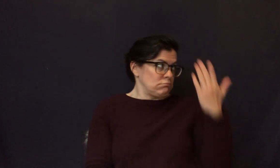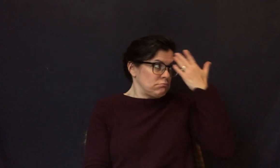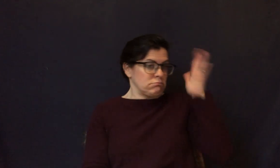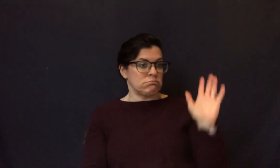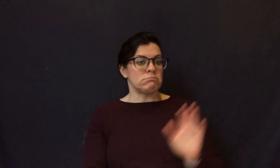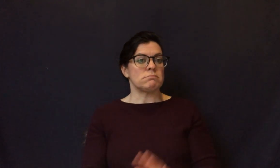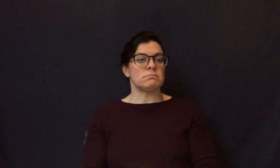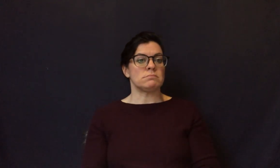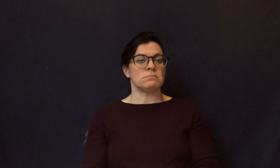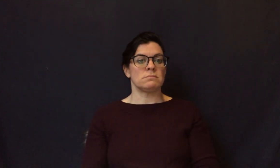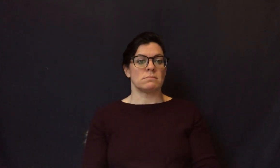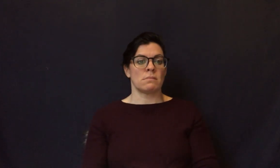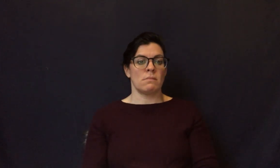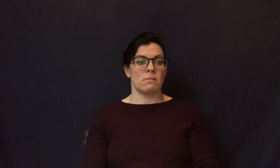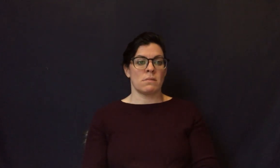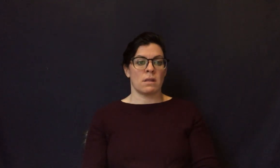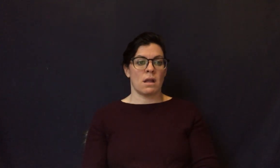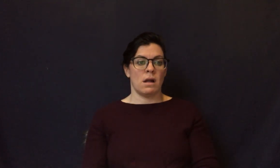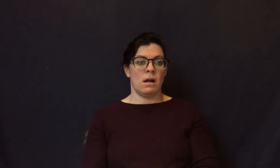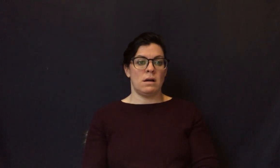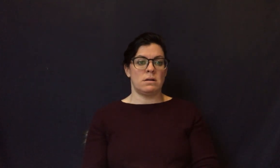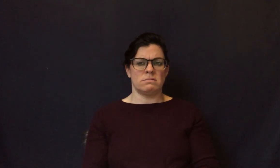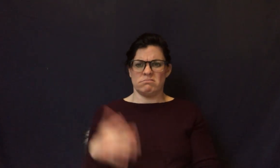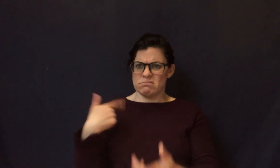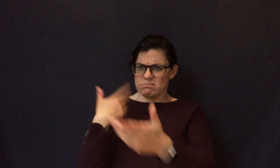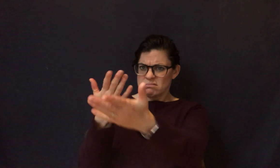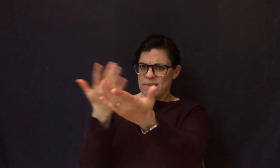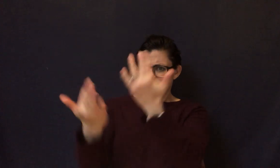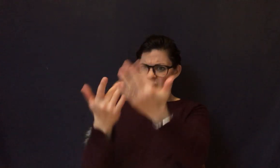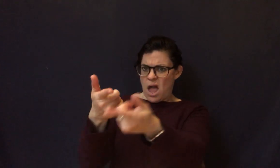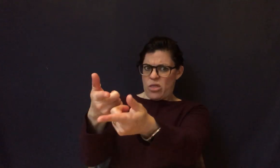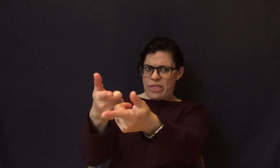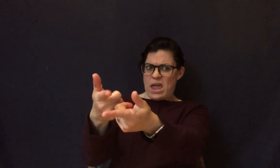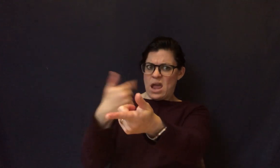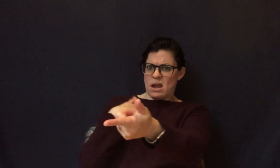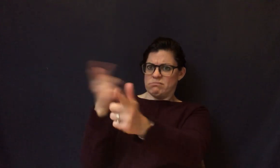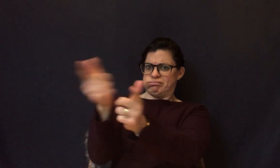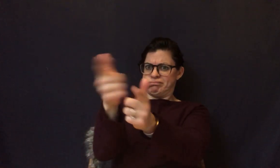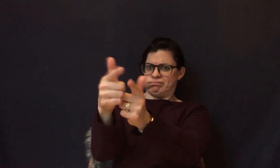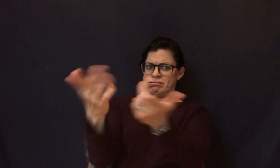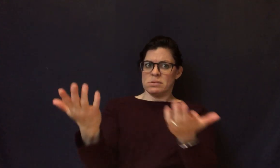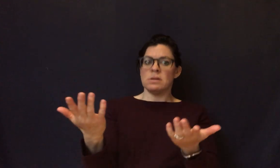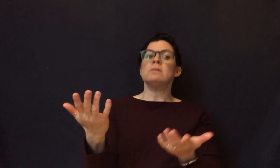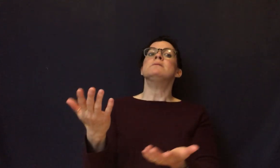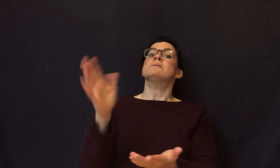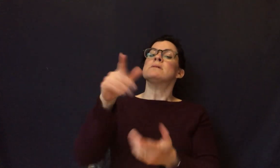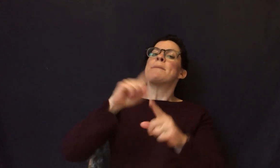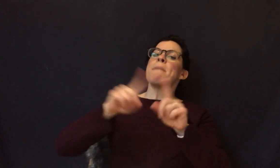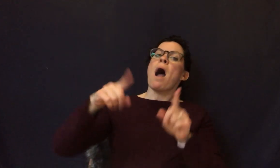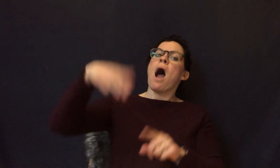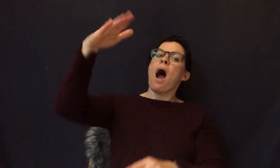Wait, you got a fire extinguisher in your hand? Yeah, I have a fire extinguisher in my hand. Okay, where am I going to aim